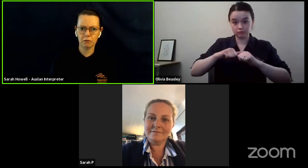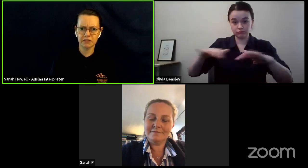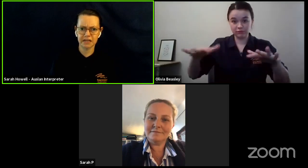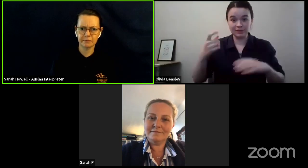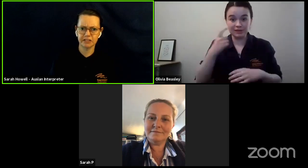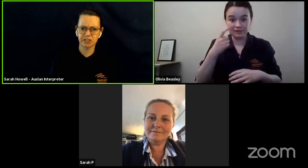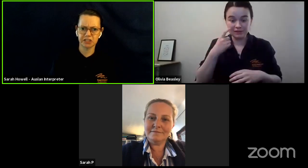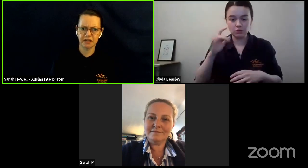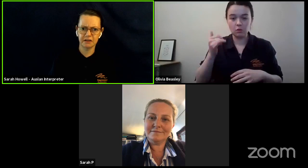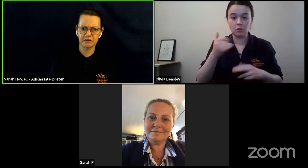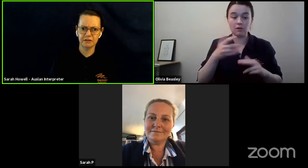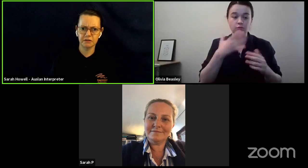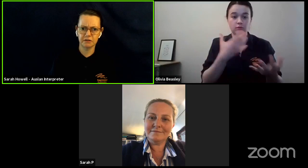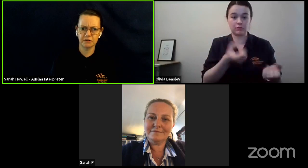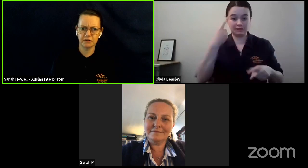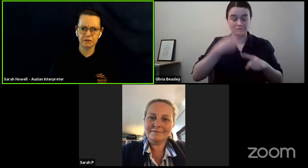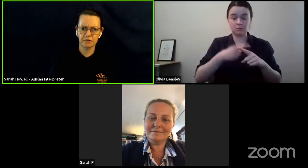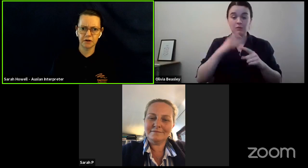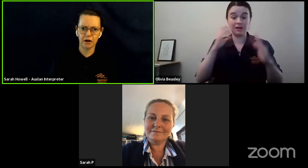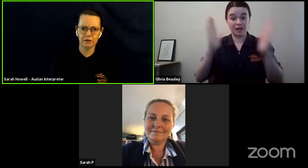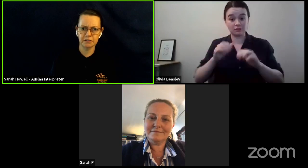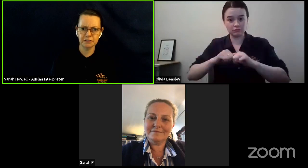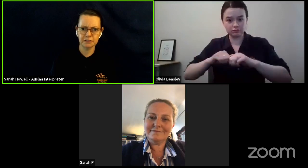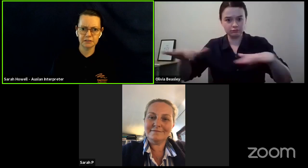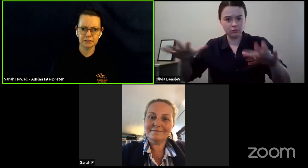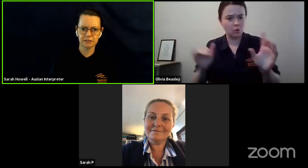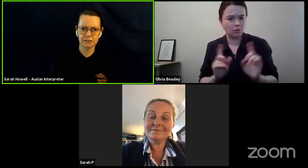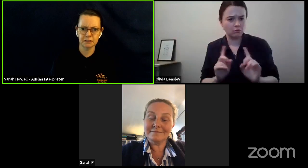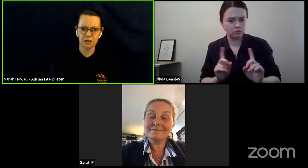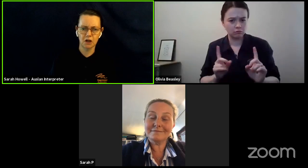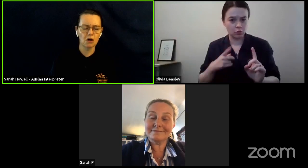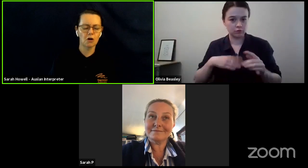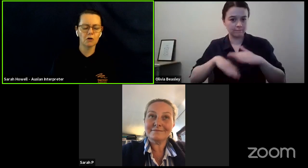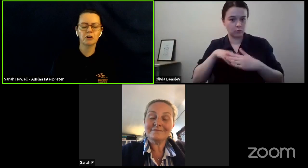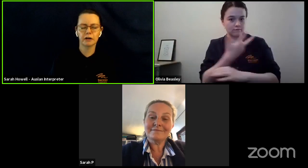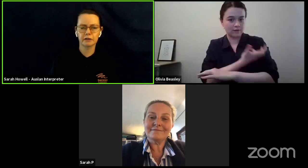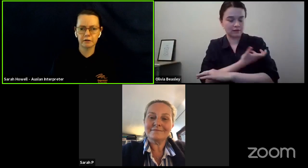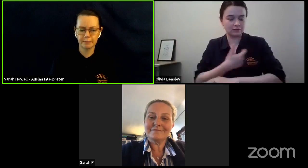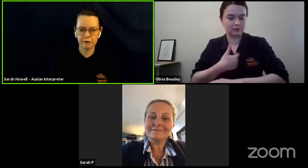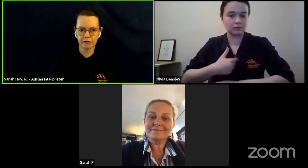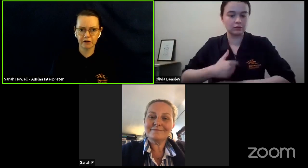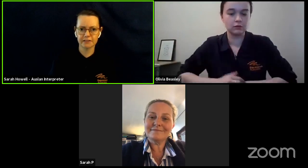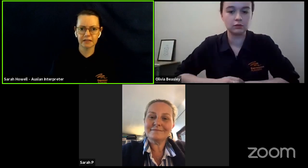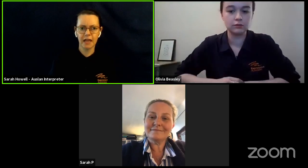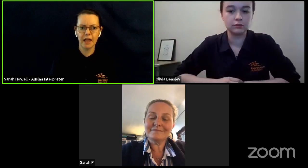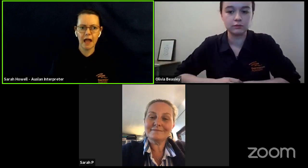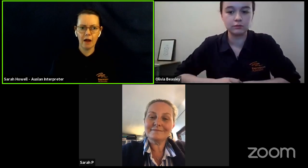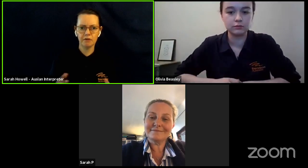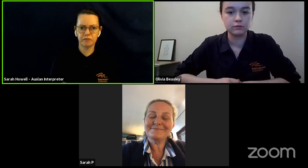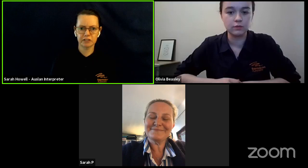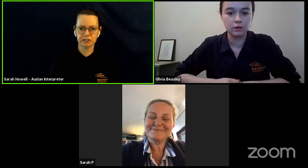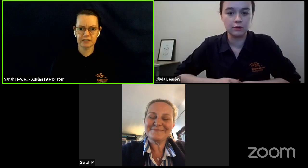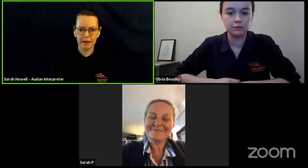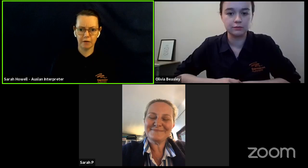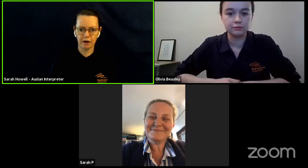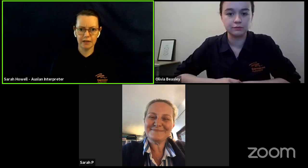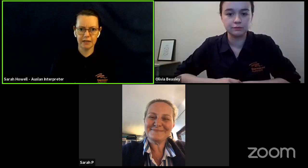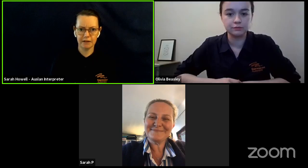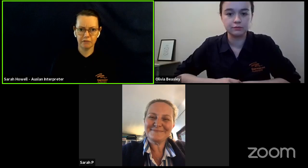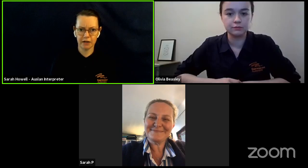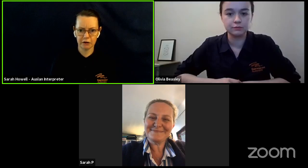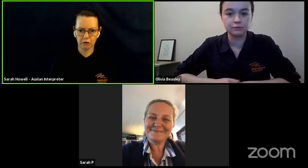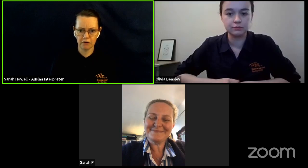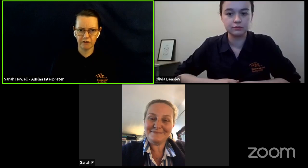how long would it take me to shed the virus? Sorry, let me rephrase. How infectious am